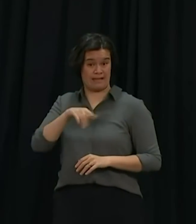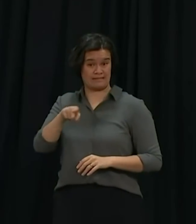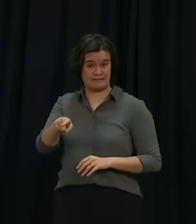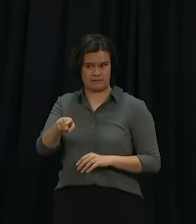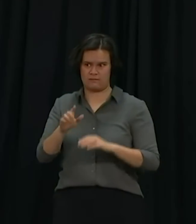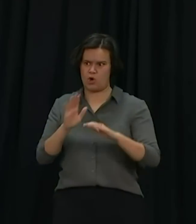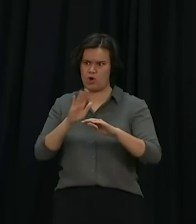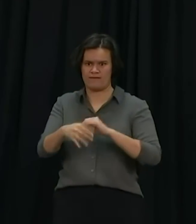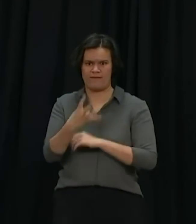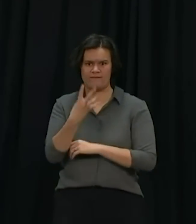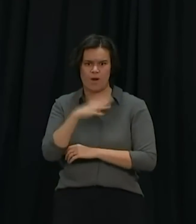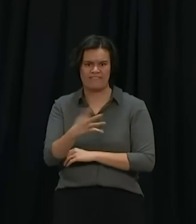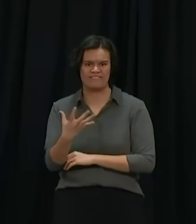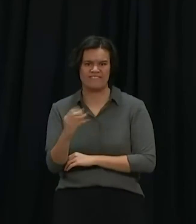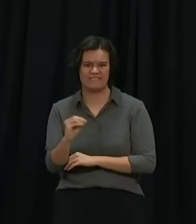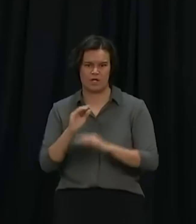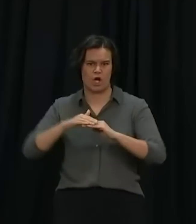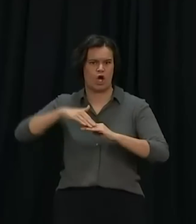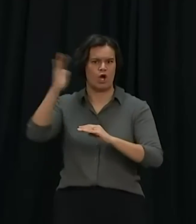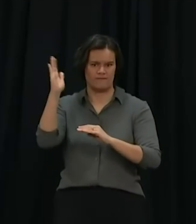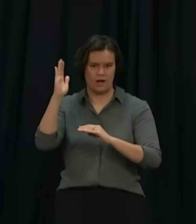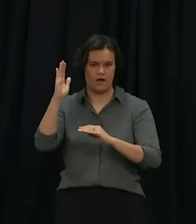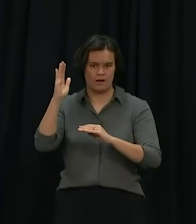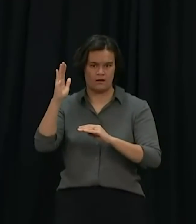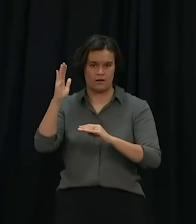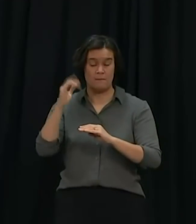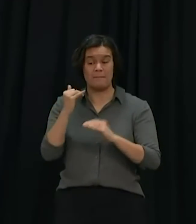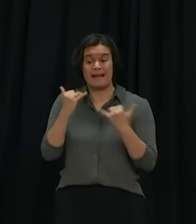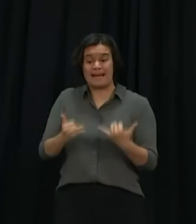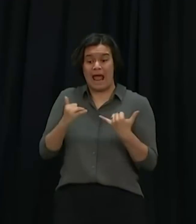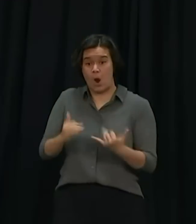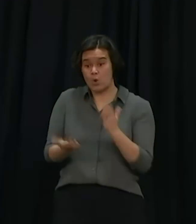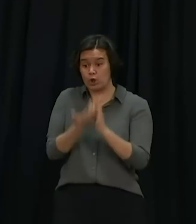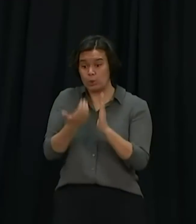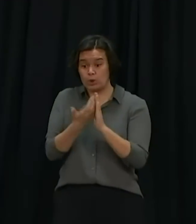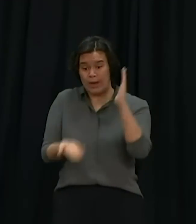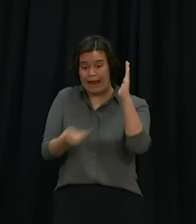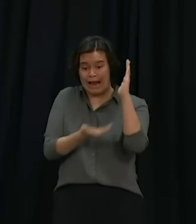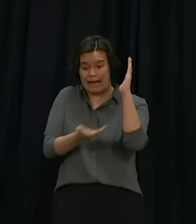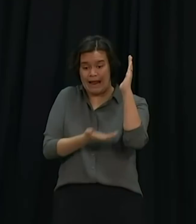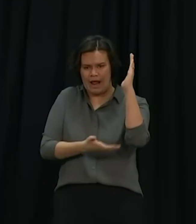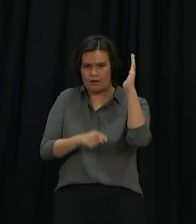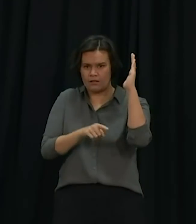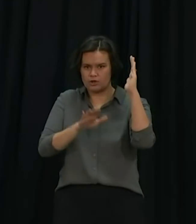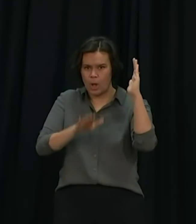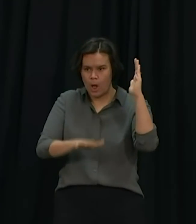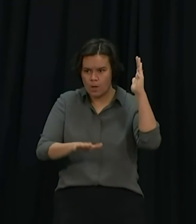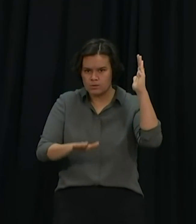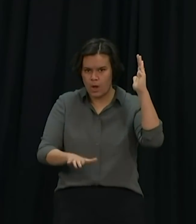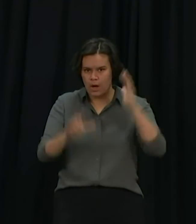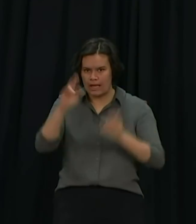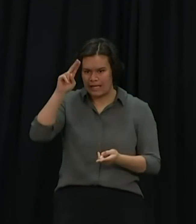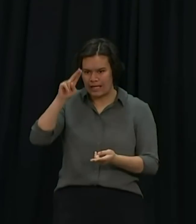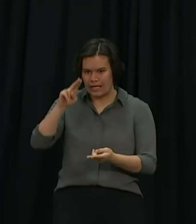down dramatically as a result of the lockdown and people staying at home. But of these locations, we can share that we believe